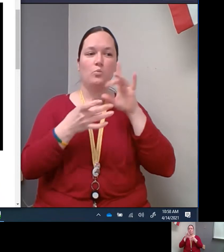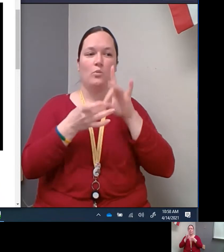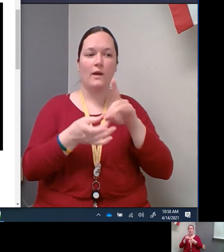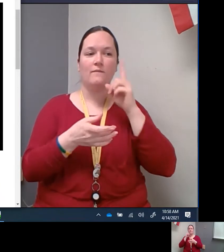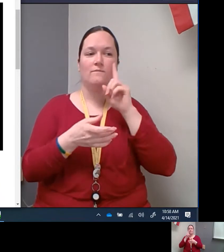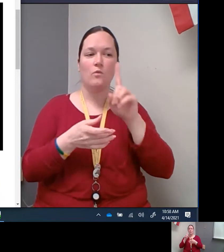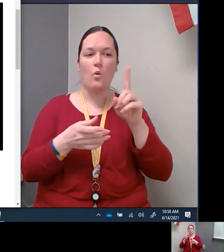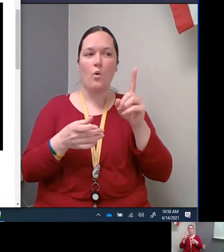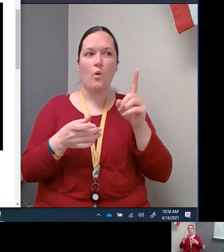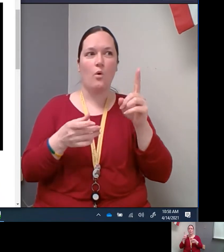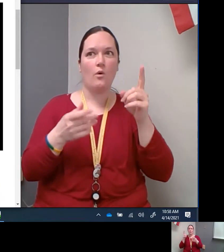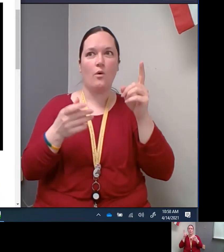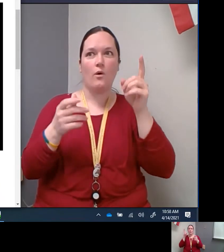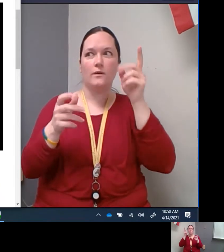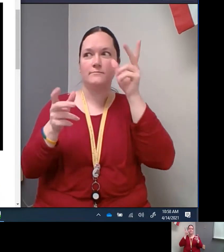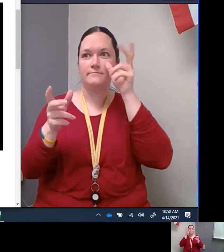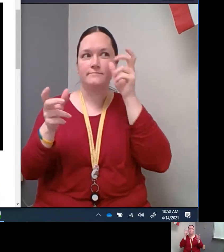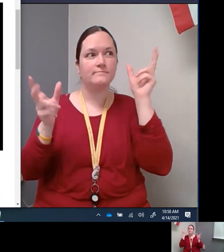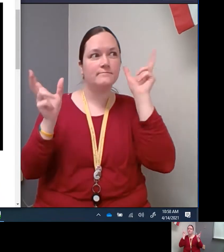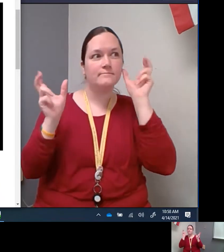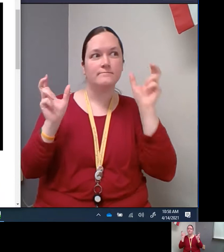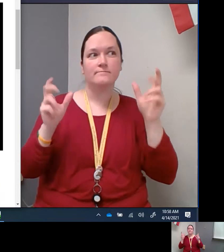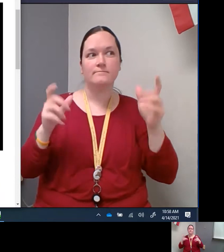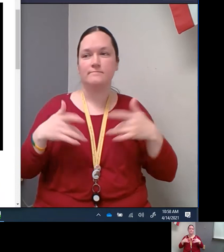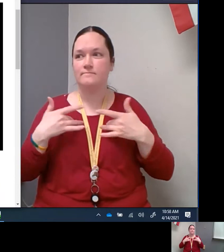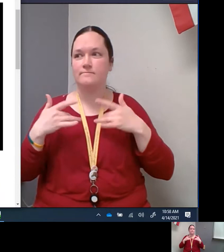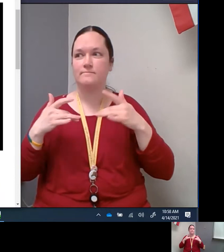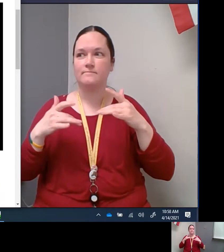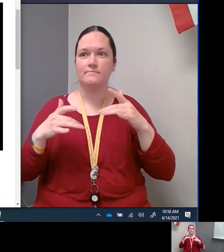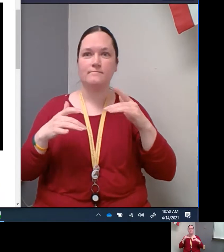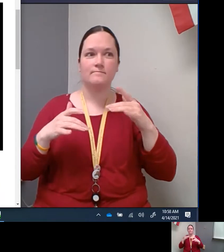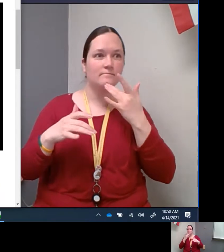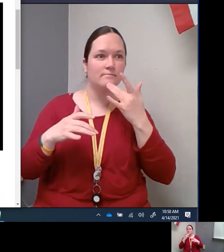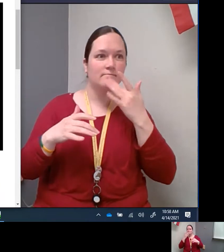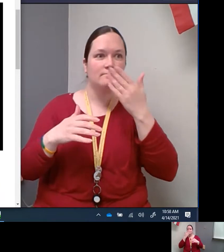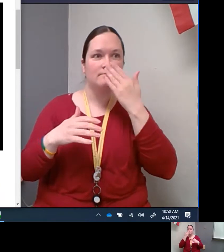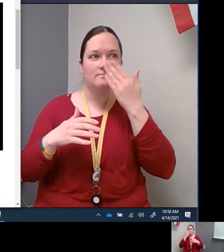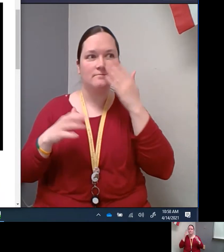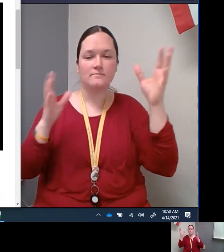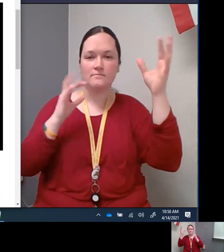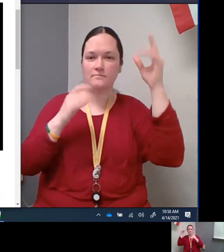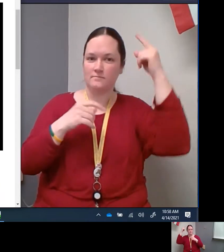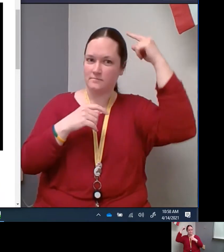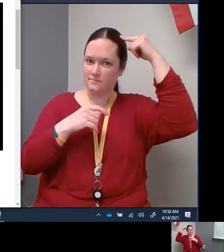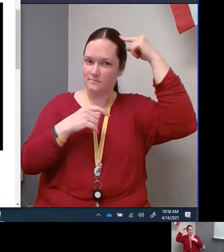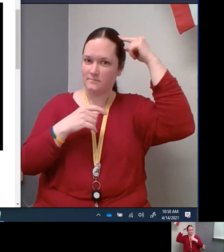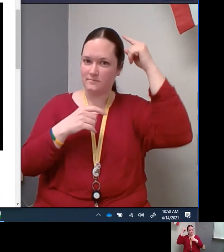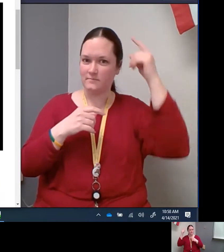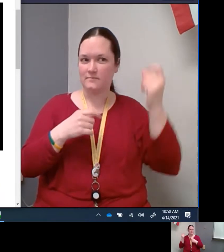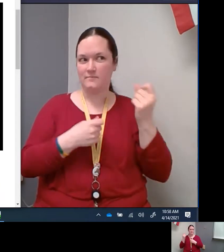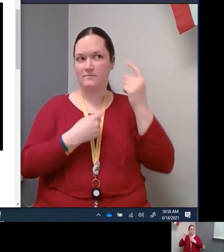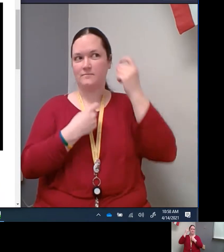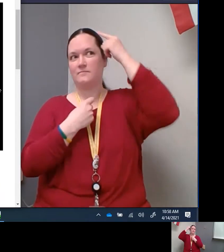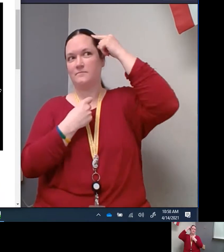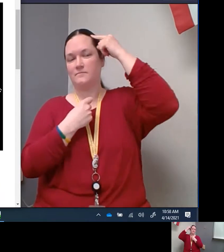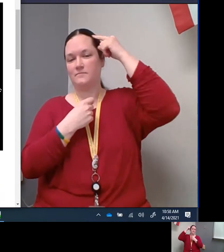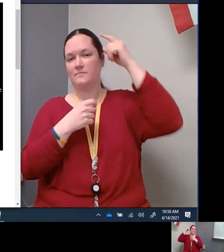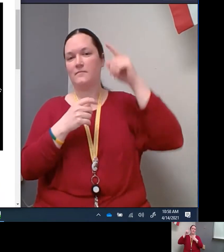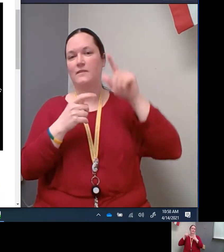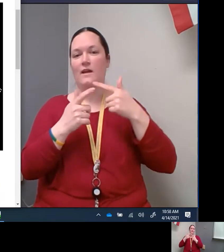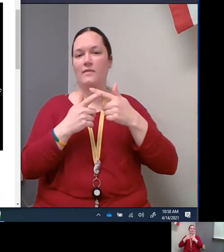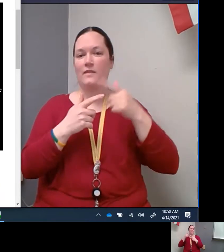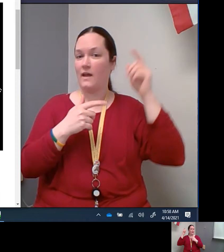you dealing with and reacting to your environment. So we have a lot of neurons coming in here from sensory input. As we move to the